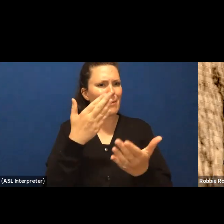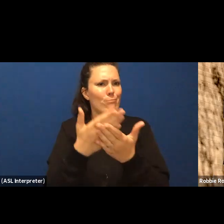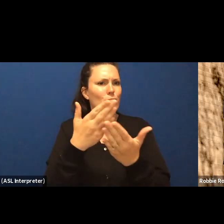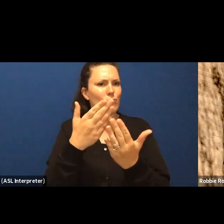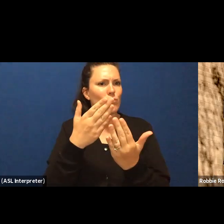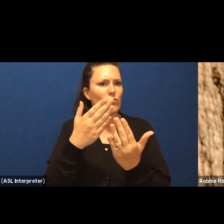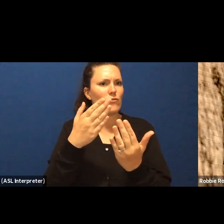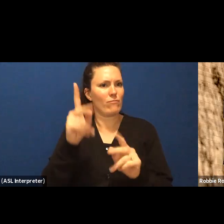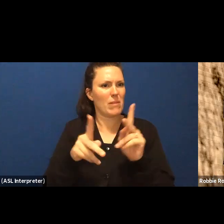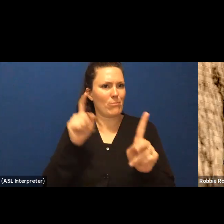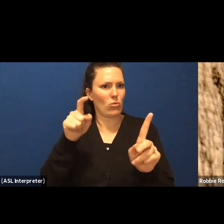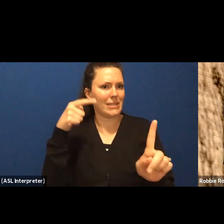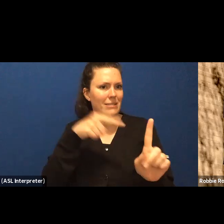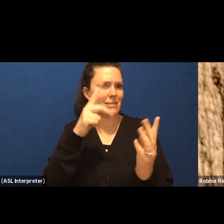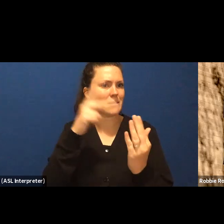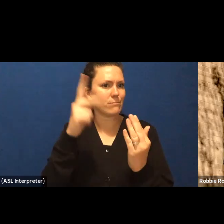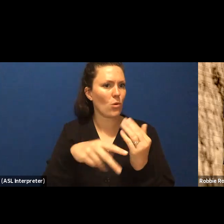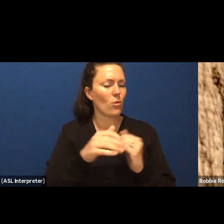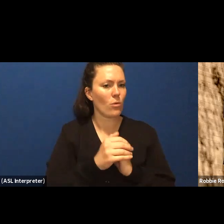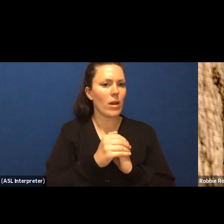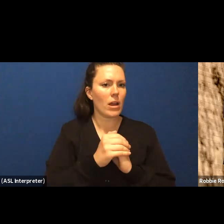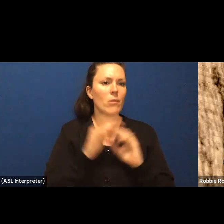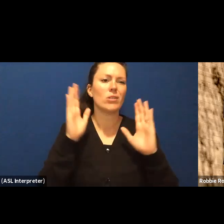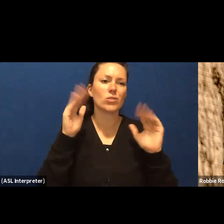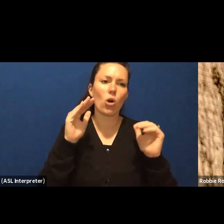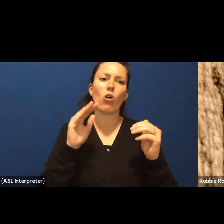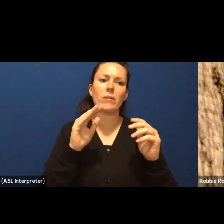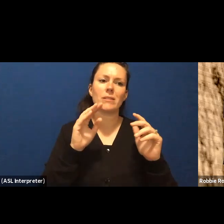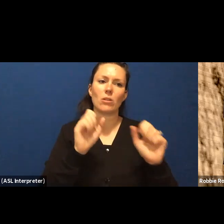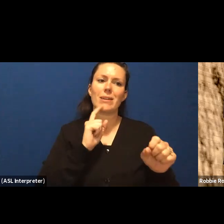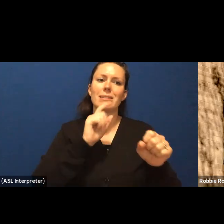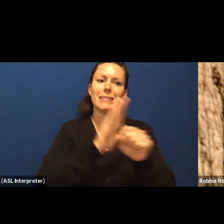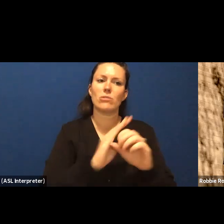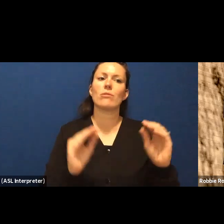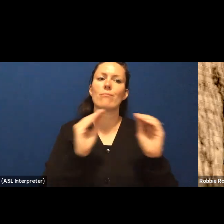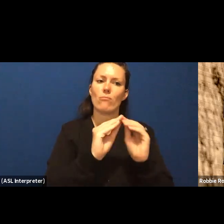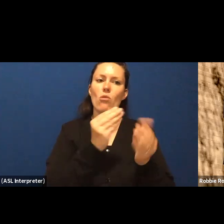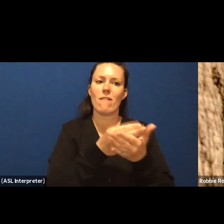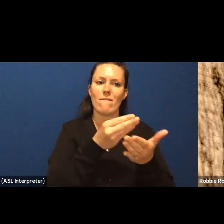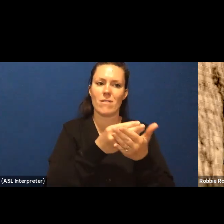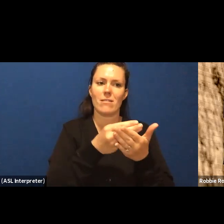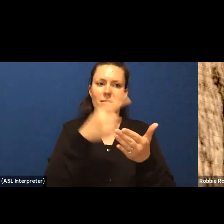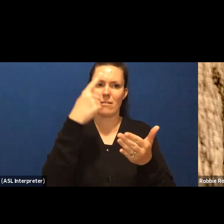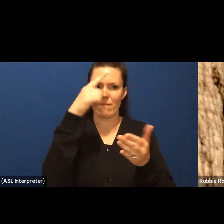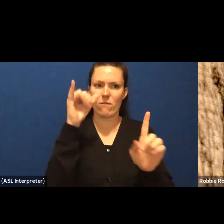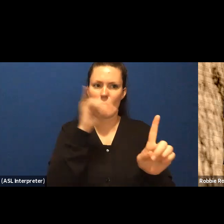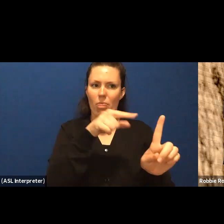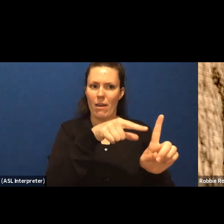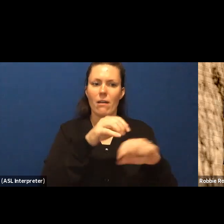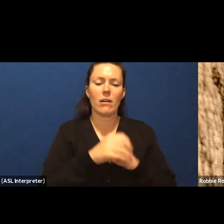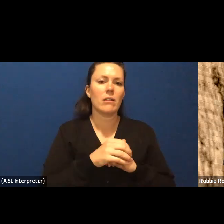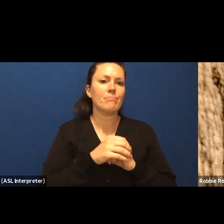that, our hope is to continue to get some funding for that. And it's just an opportunity to kind